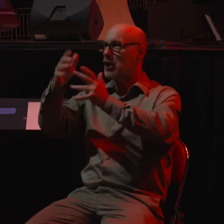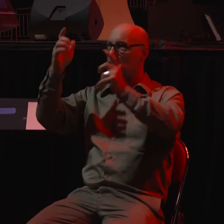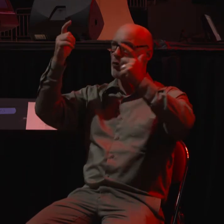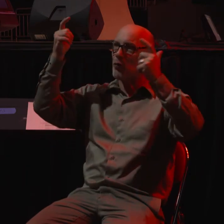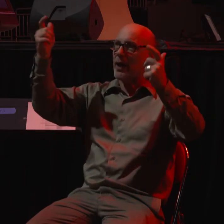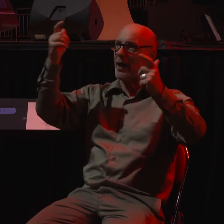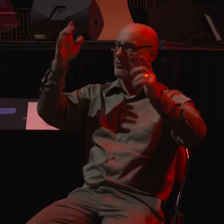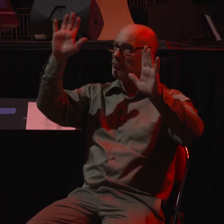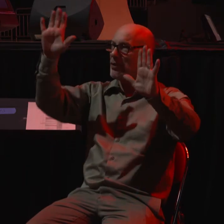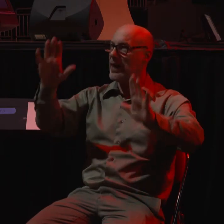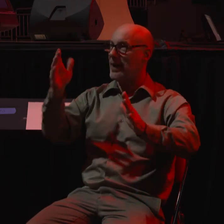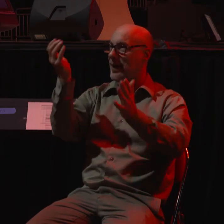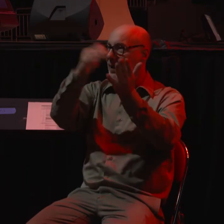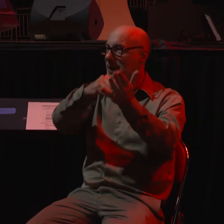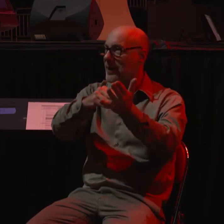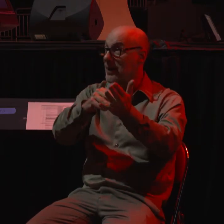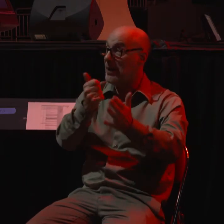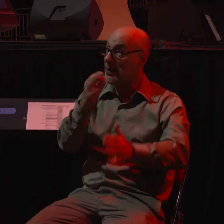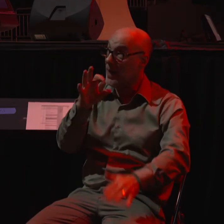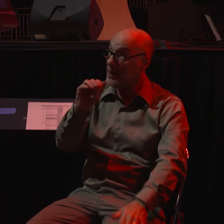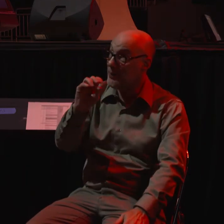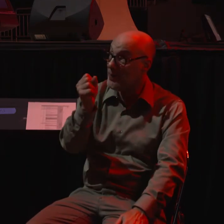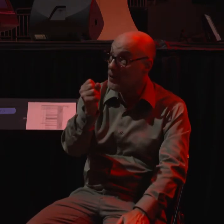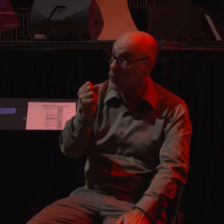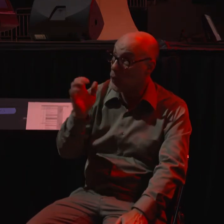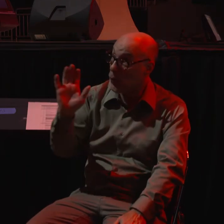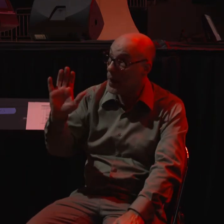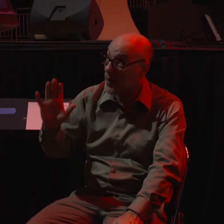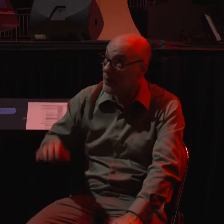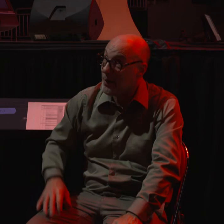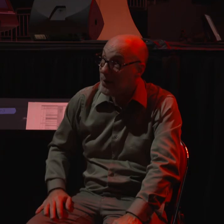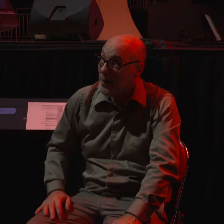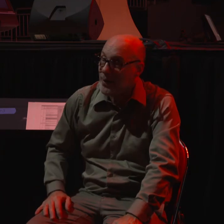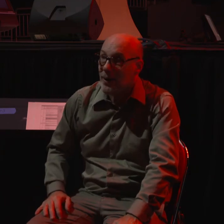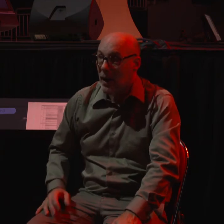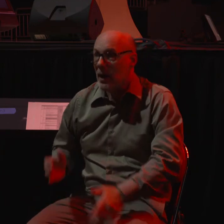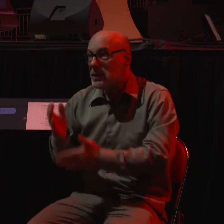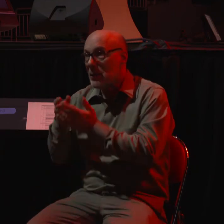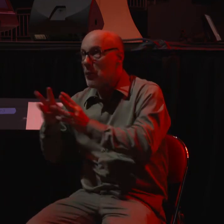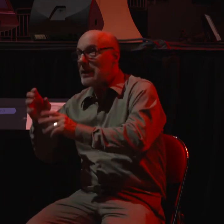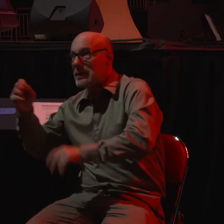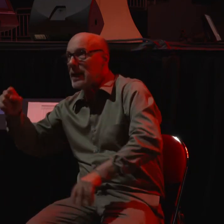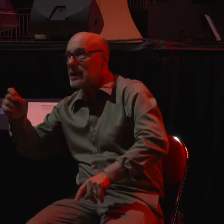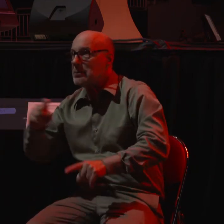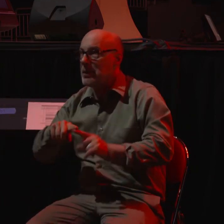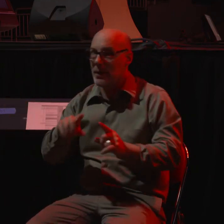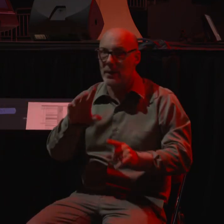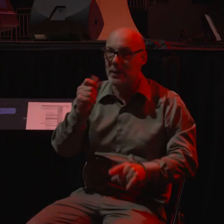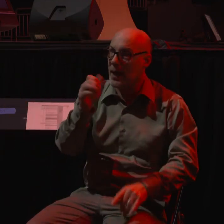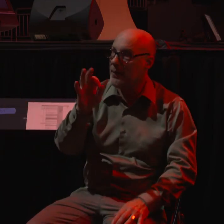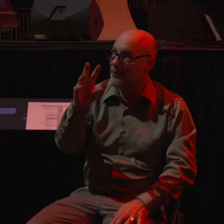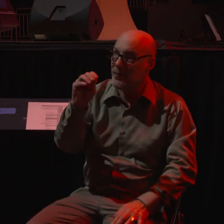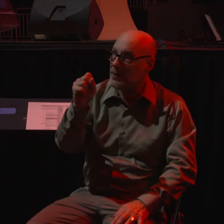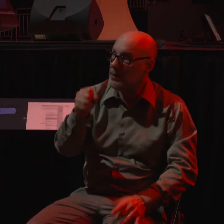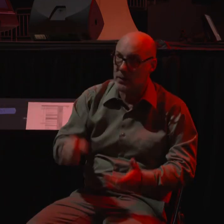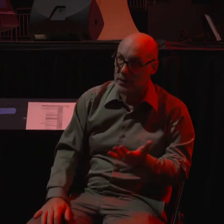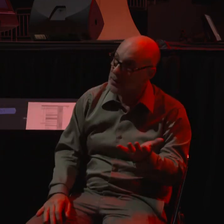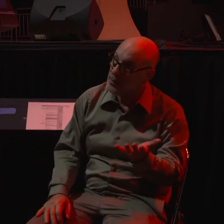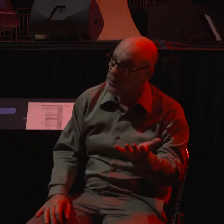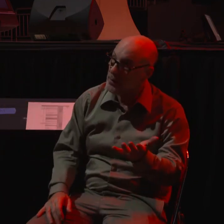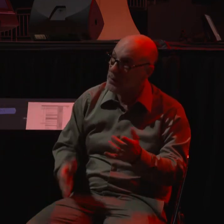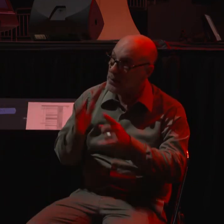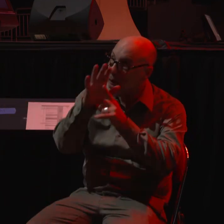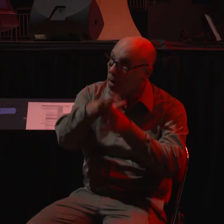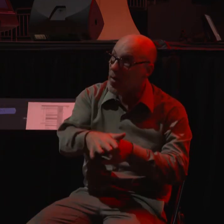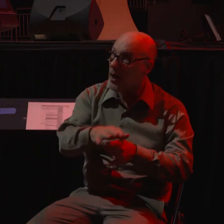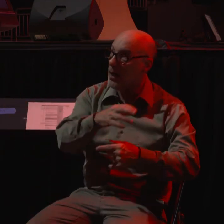so great. I mean, maybe they were great in some ways, but there are other ways which they clearly weren't. I mean, name me a decade that was really super. I mean, it's